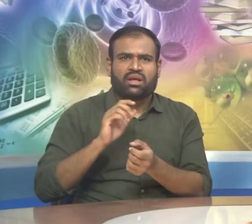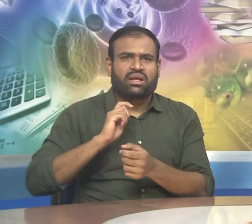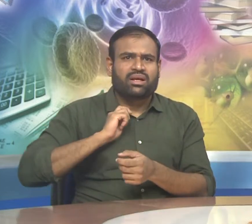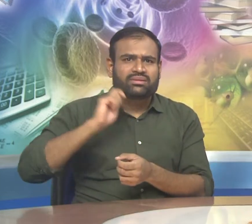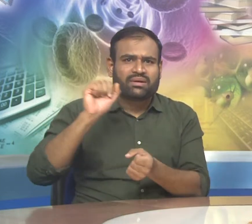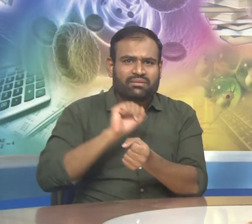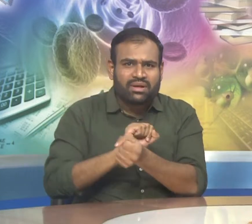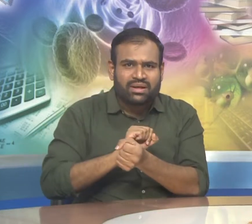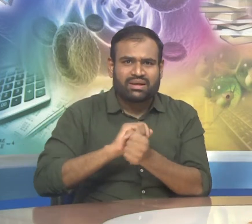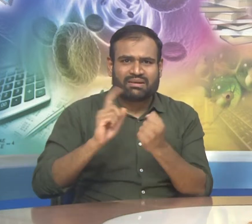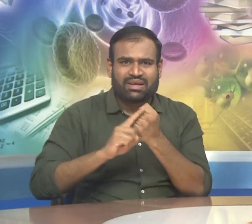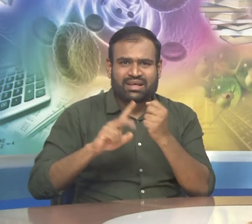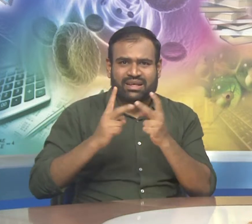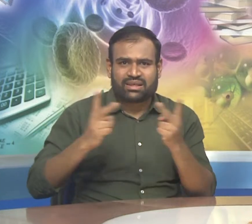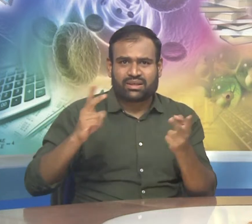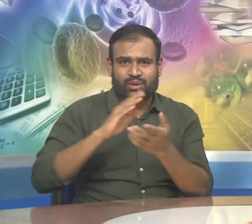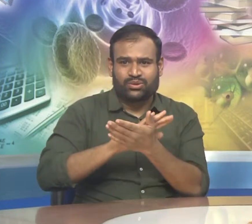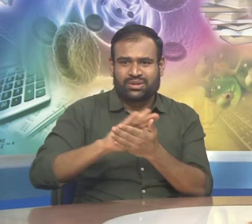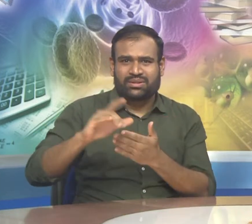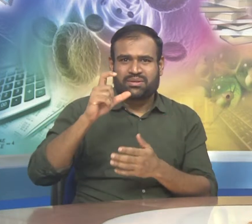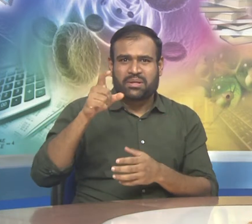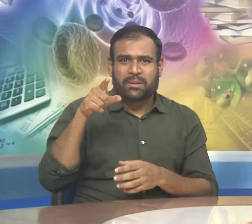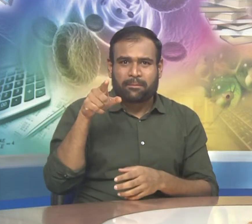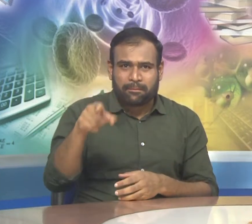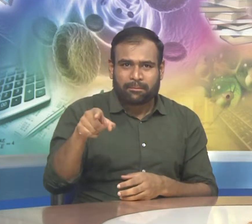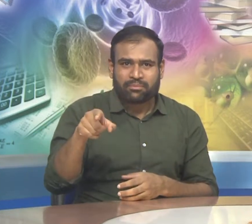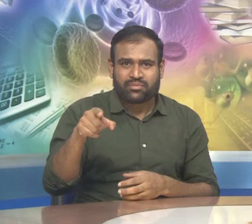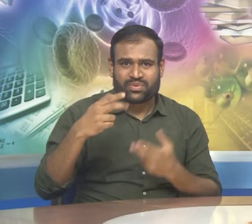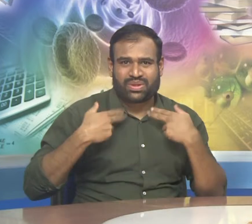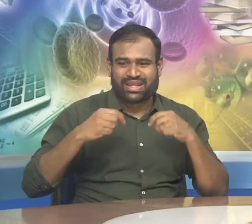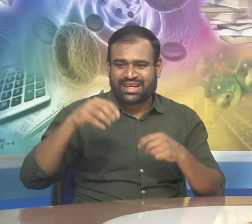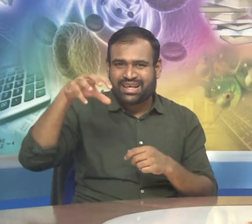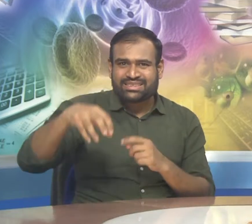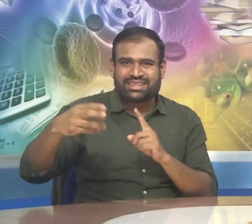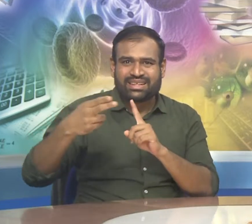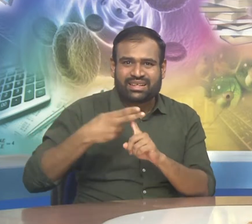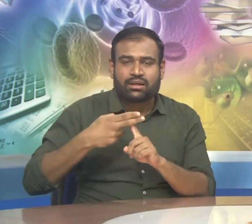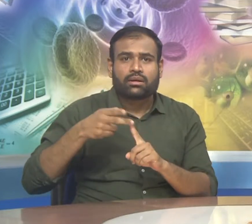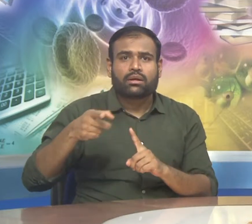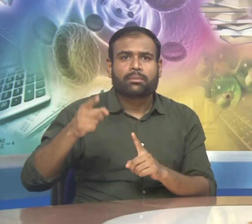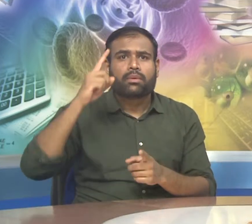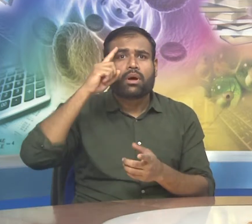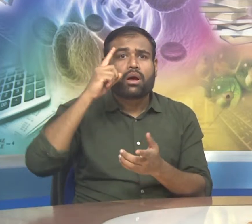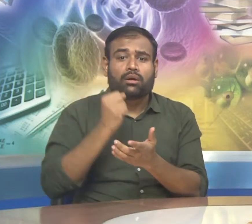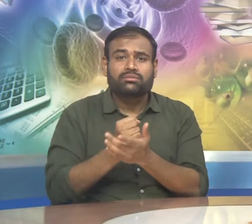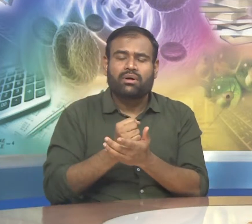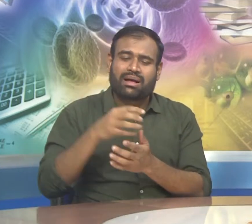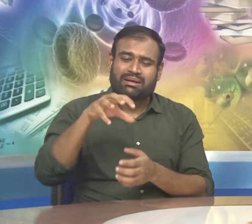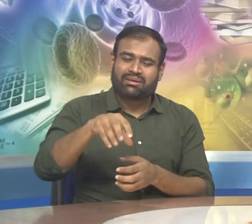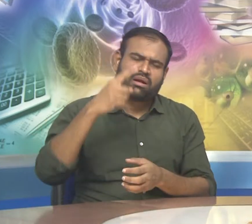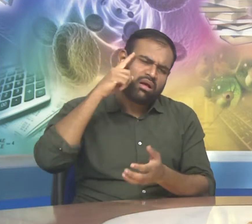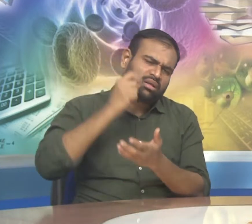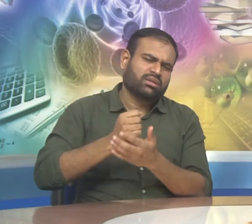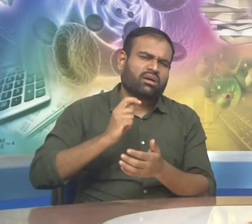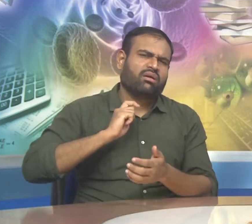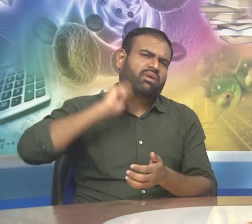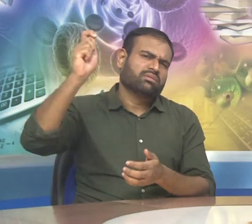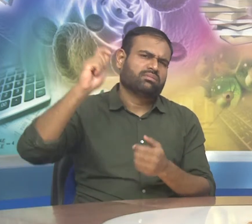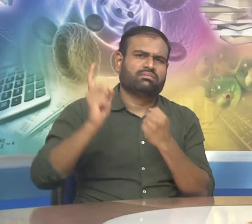Which punishment awarded by lower courts cannot be implemented without confirmation by the